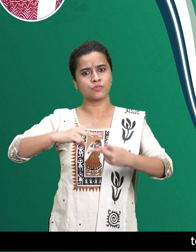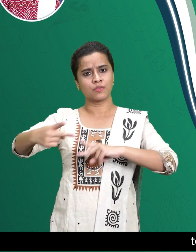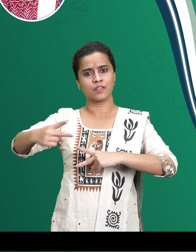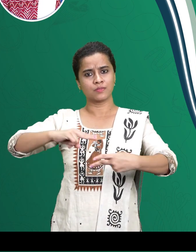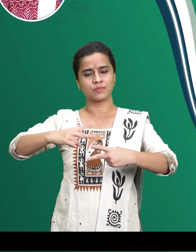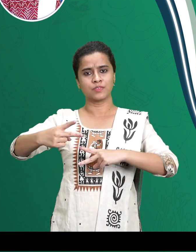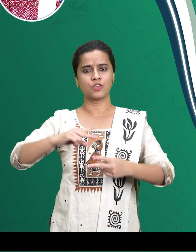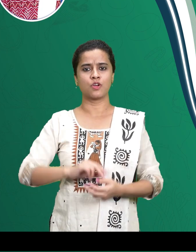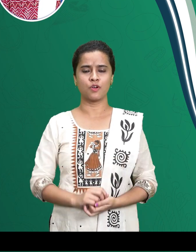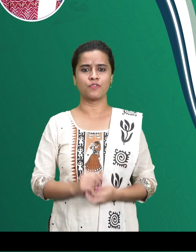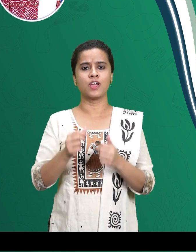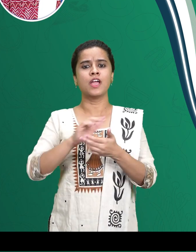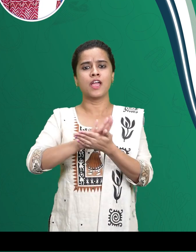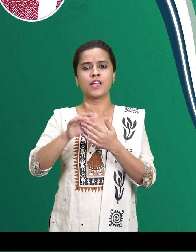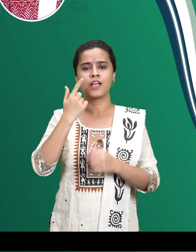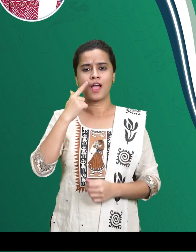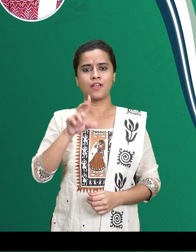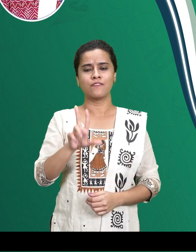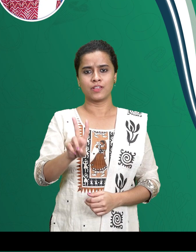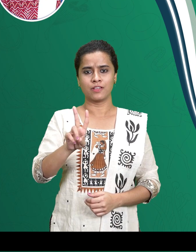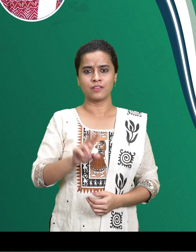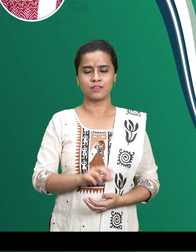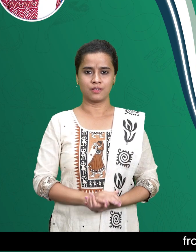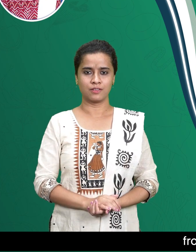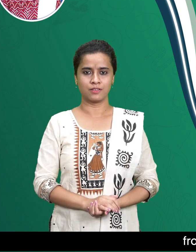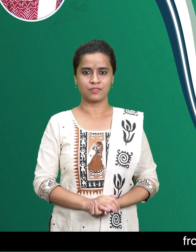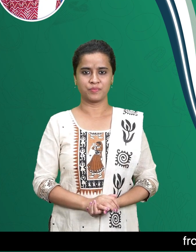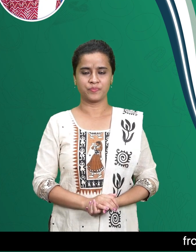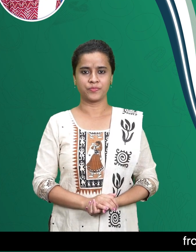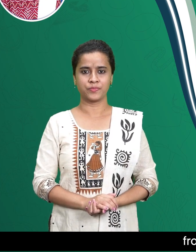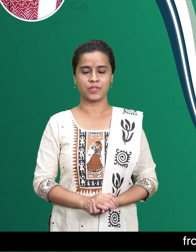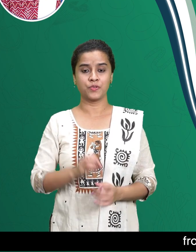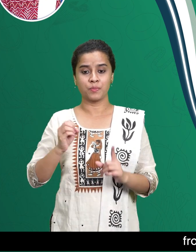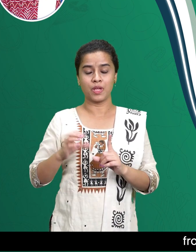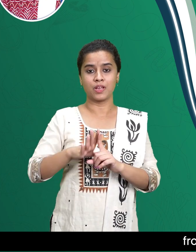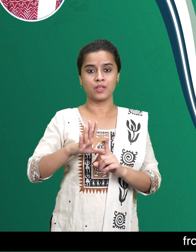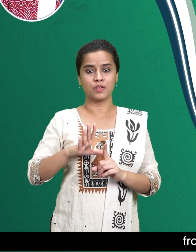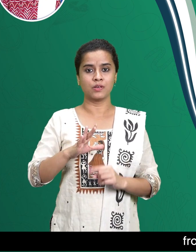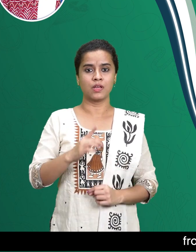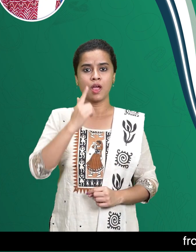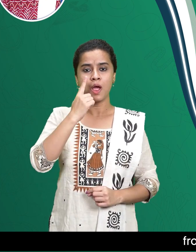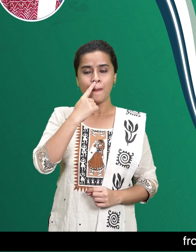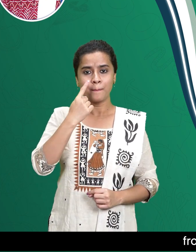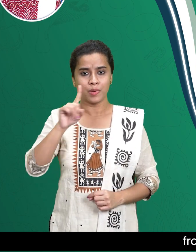of HIV from affected mother to baby.